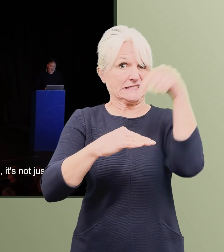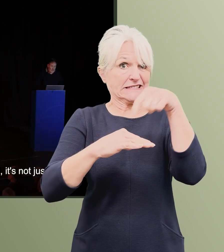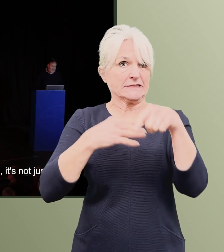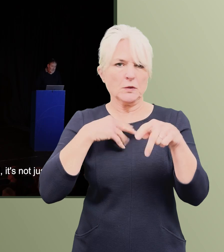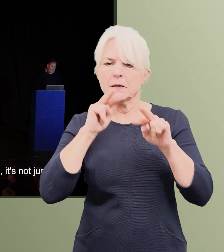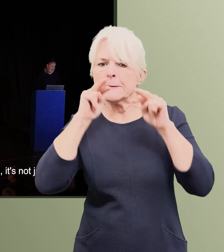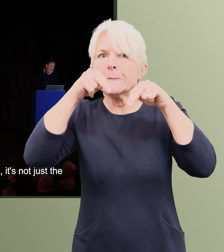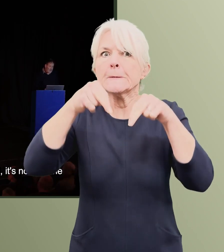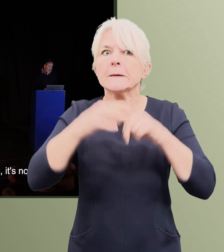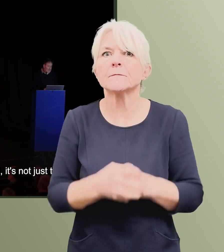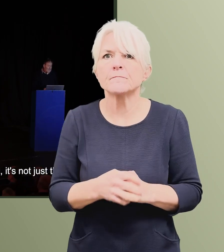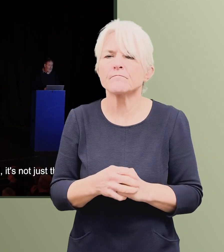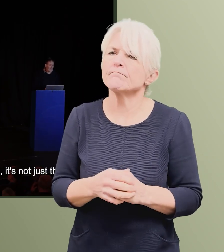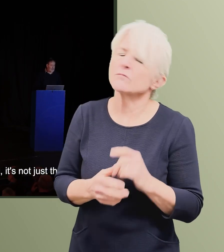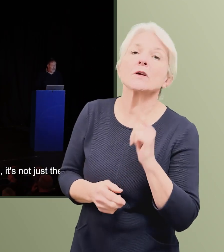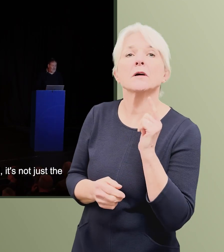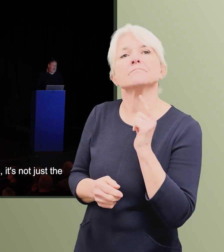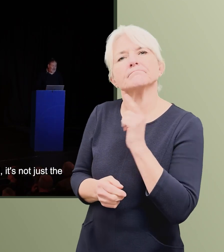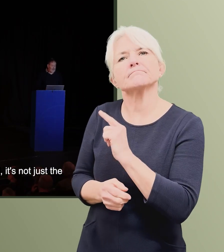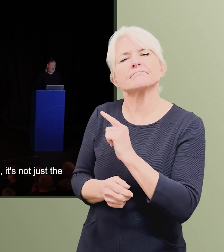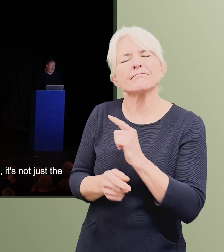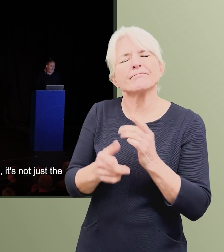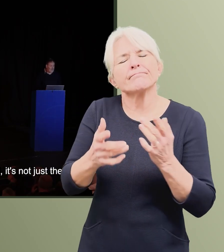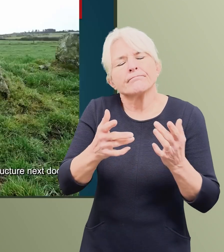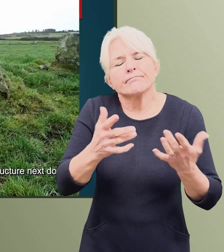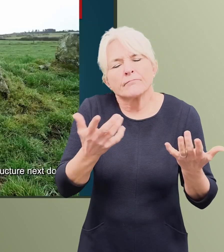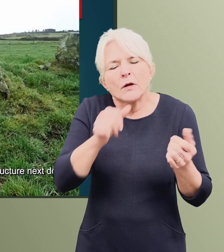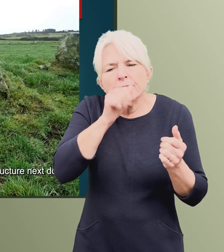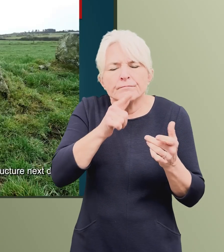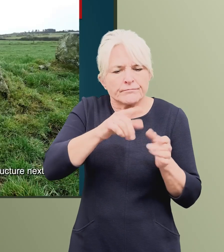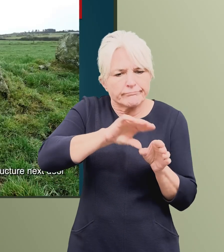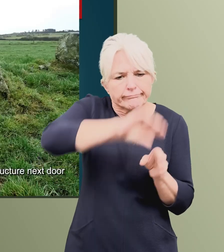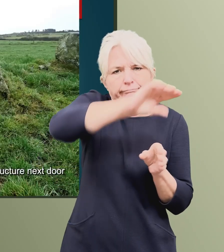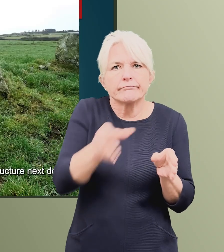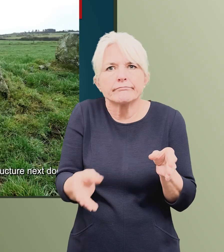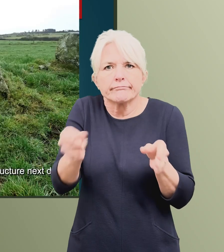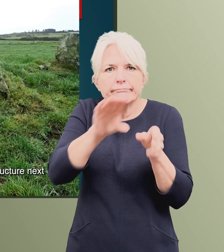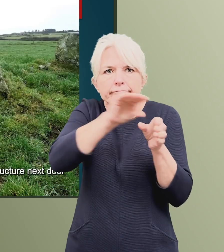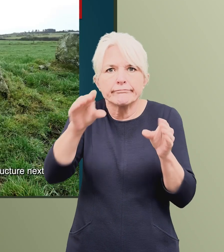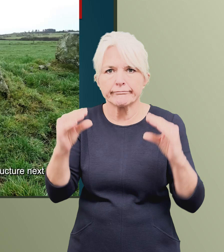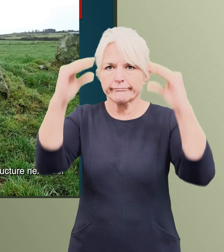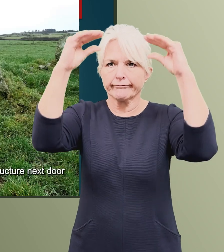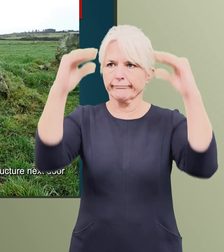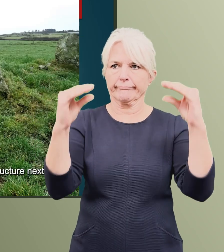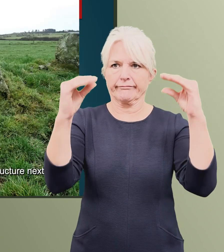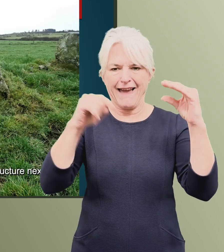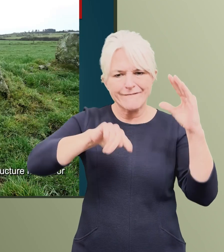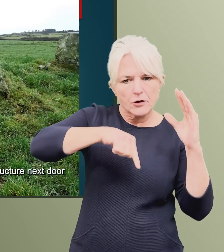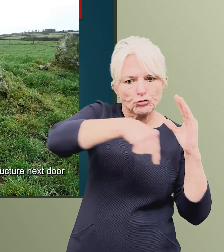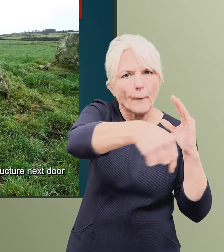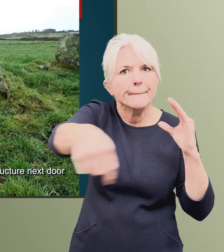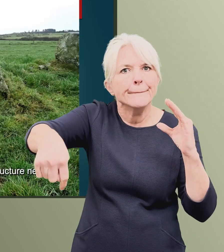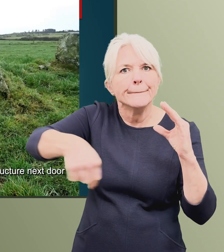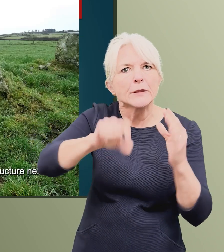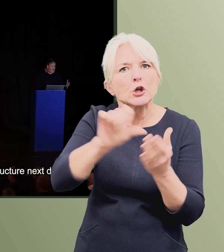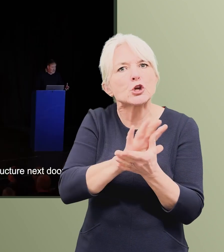So, and also with this particular monument as well, it's not just the main chamber, but there is another side chamber or some form